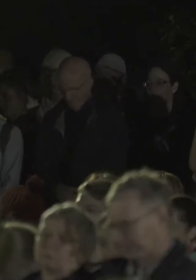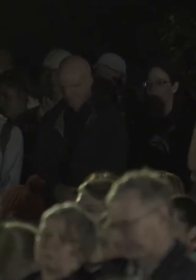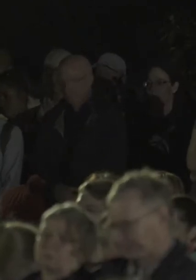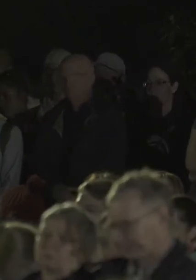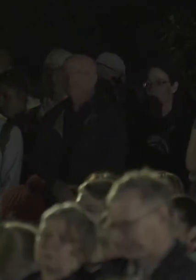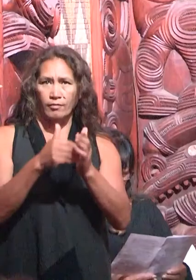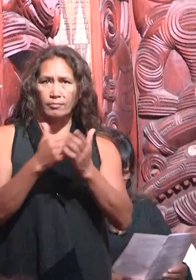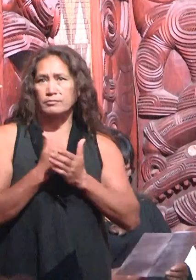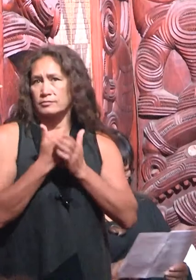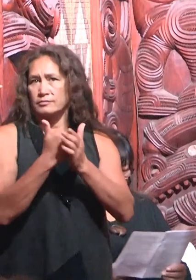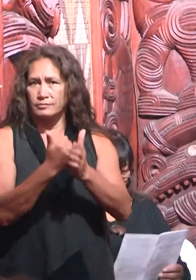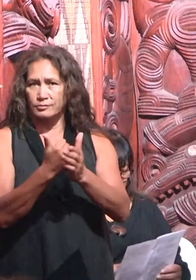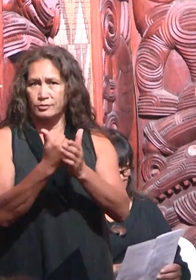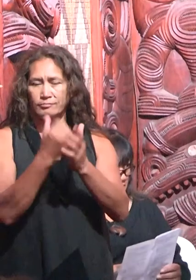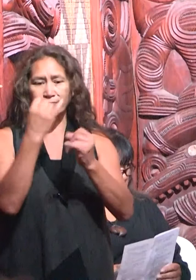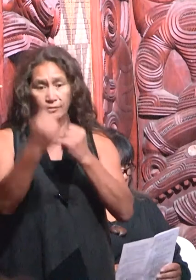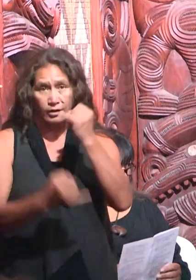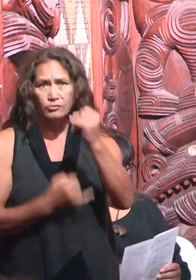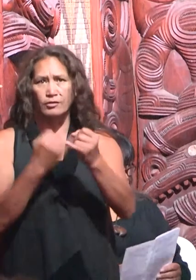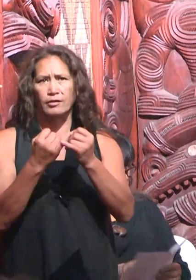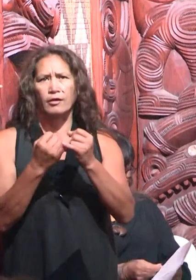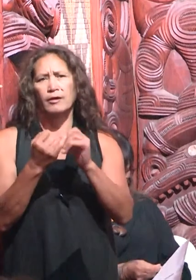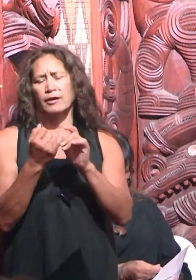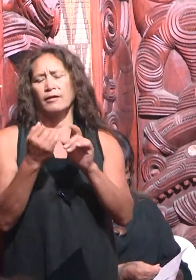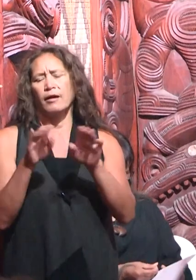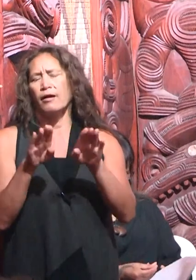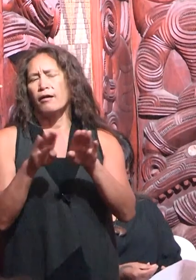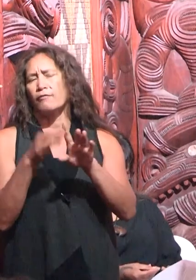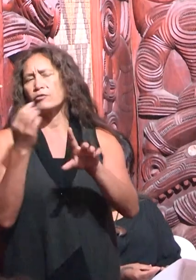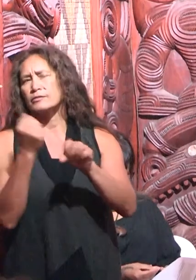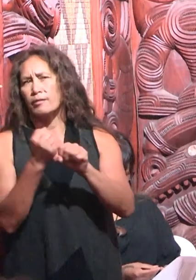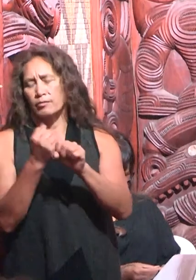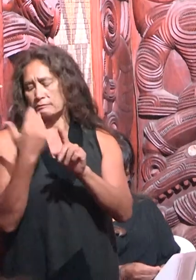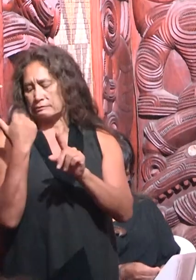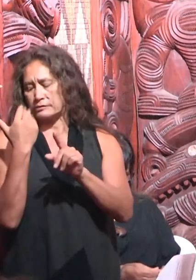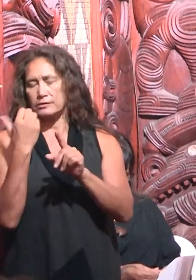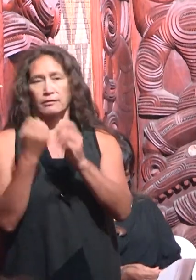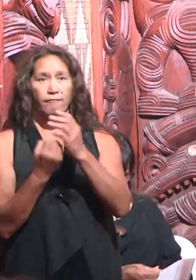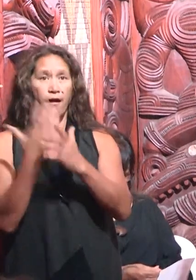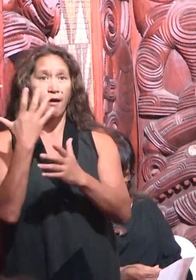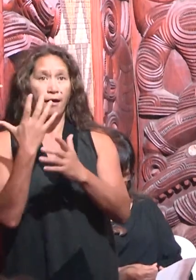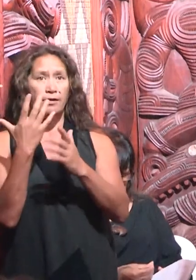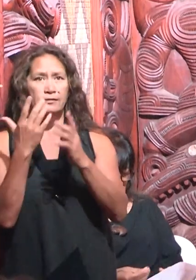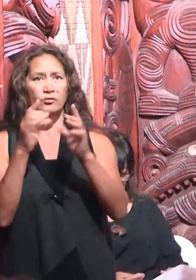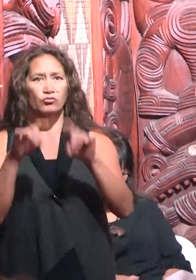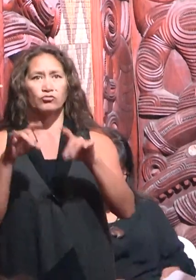assistance internationally, such as the recent Australian bushfires and the measles outbreak in